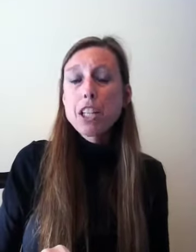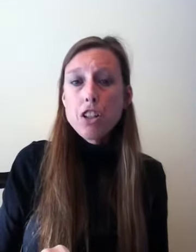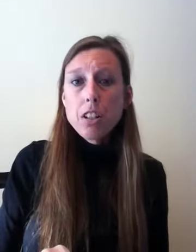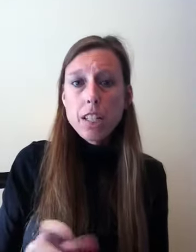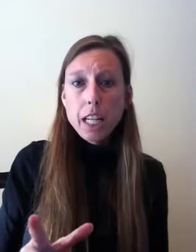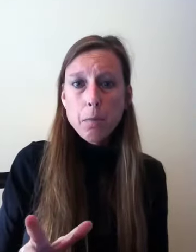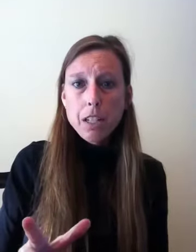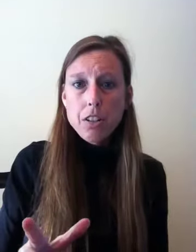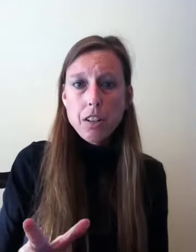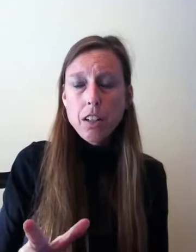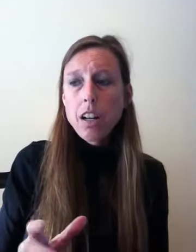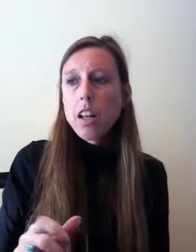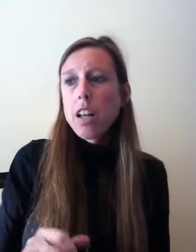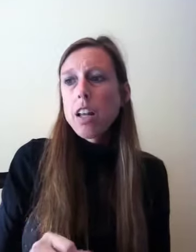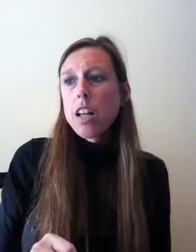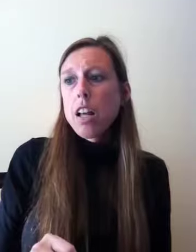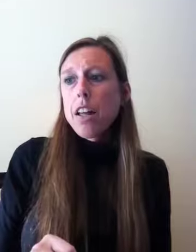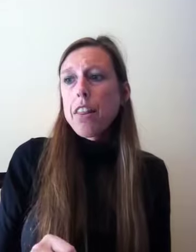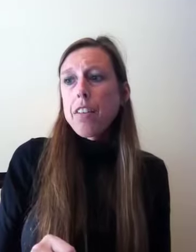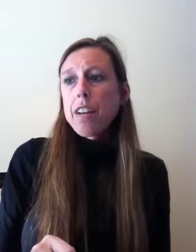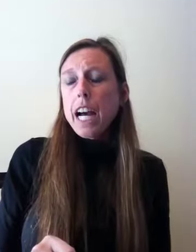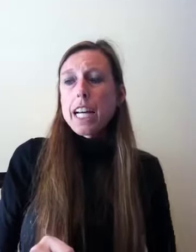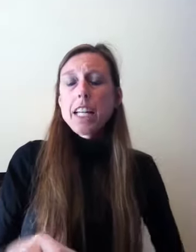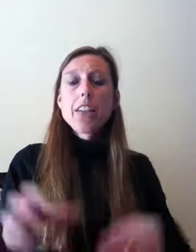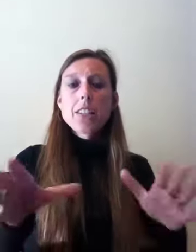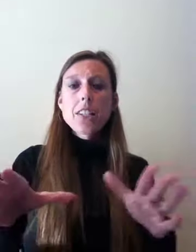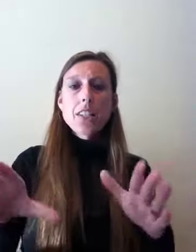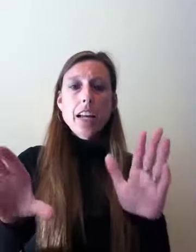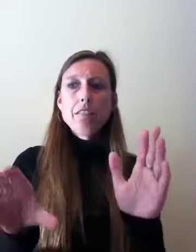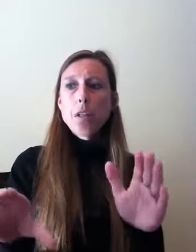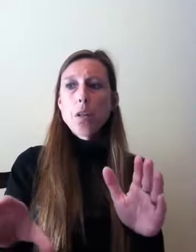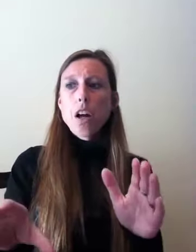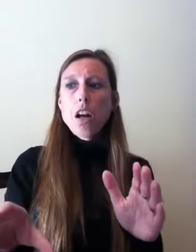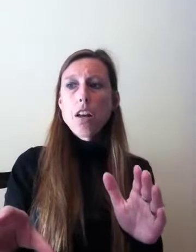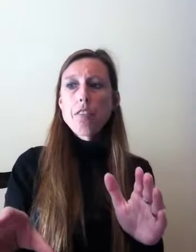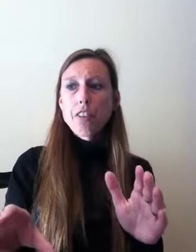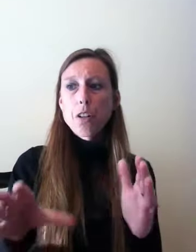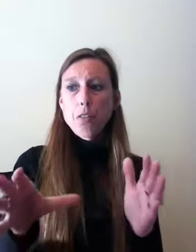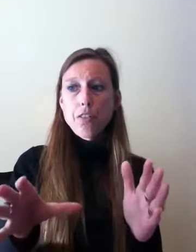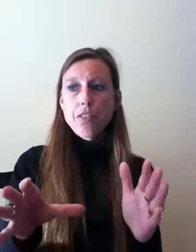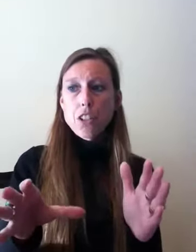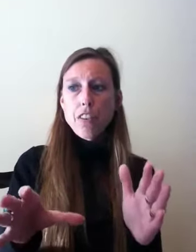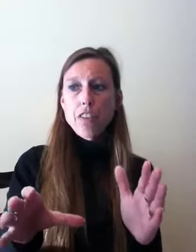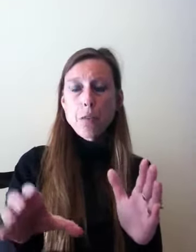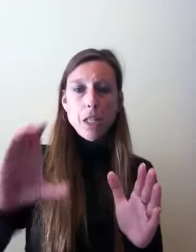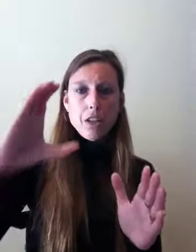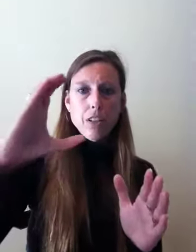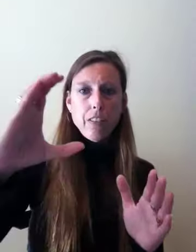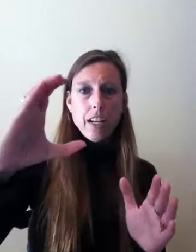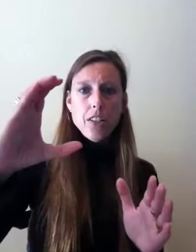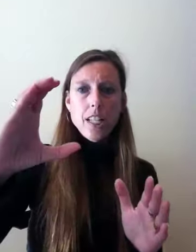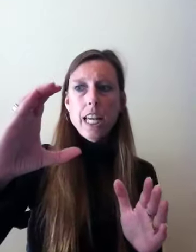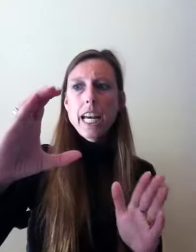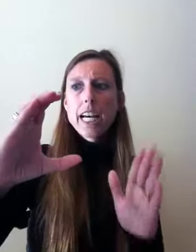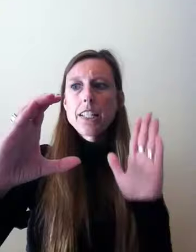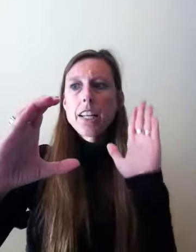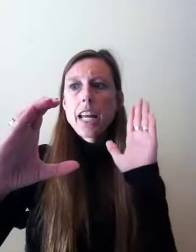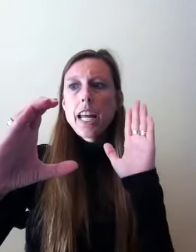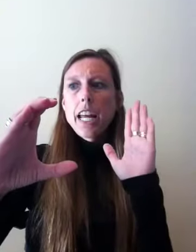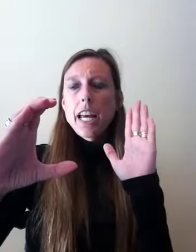picture, to take a picture. They've got, this is a sign for first of all, for picture, you've got your C hand